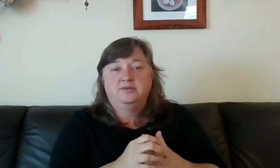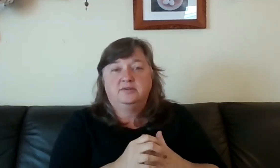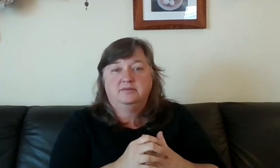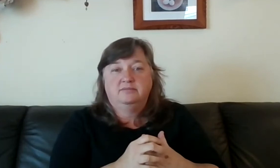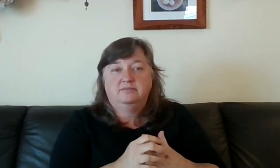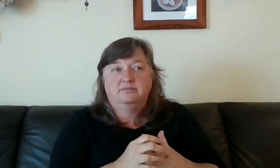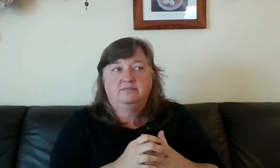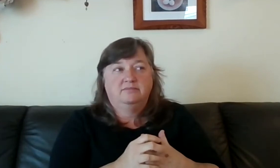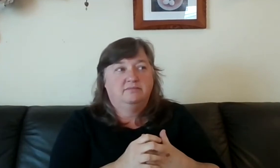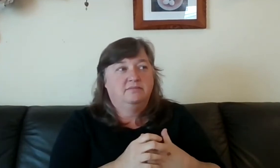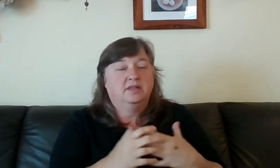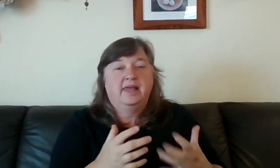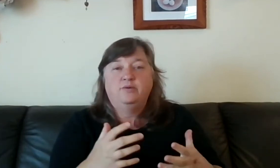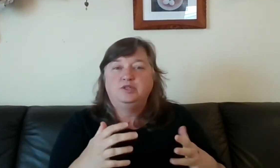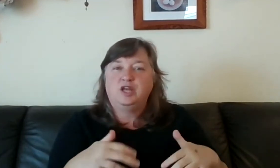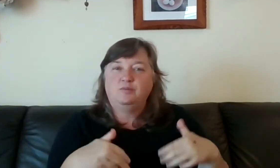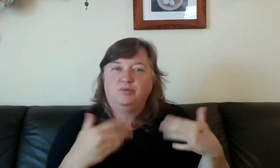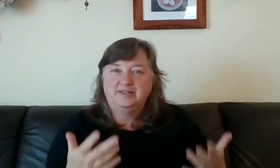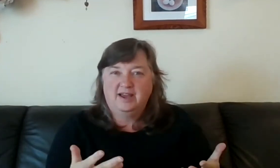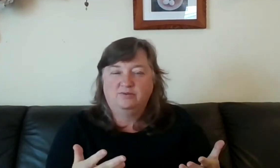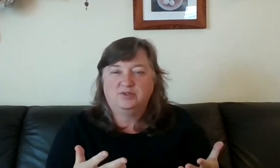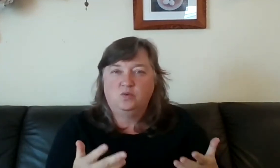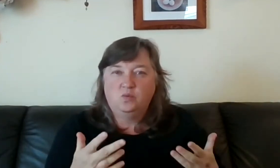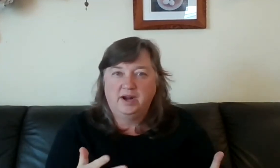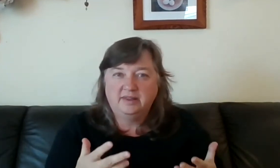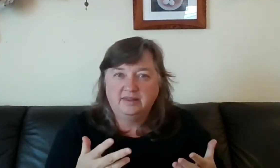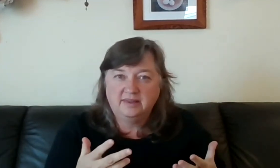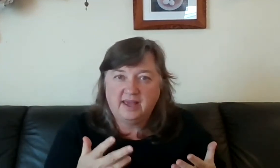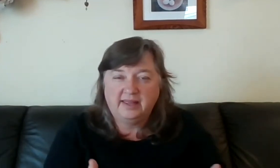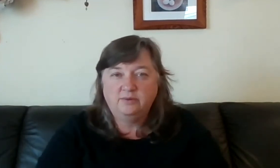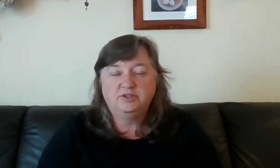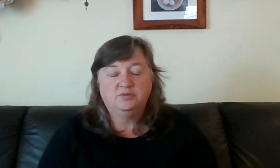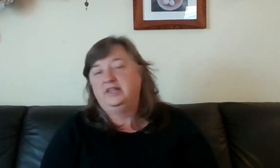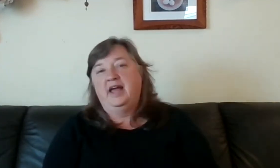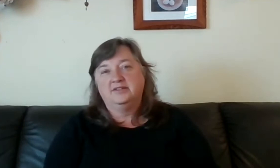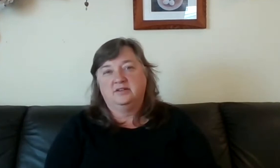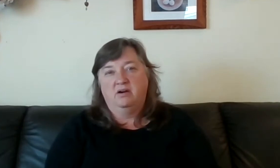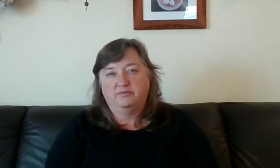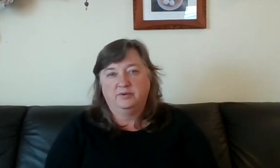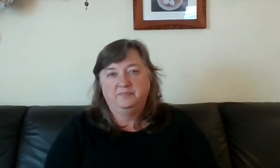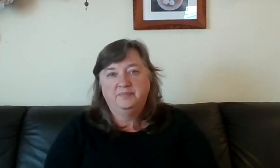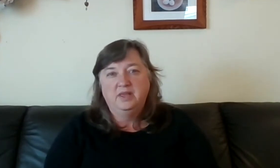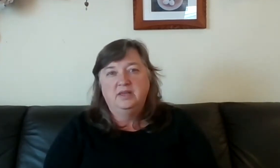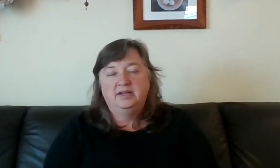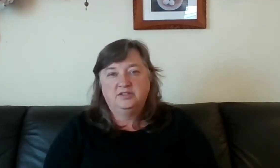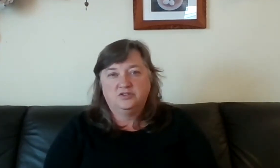follows the language and brings out what that language really has to offer in its